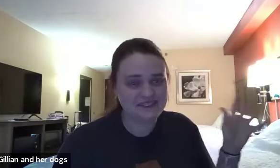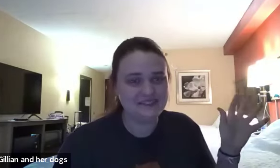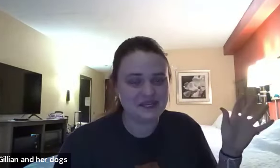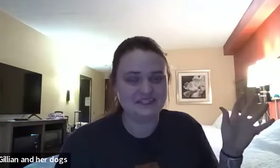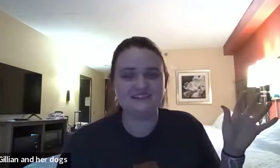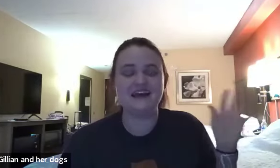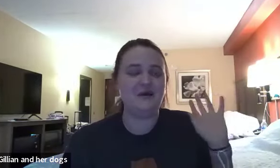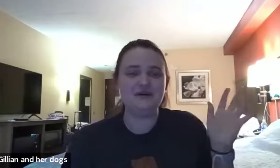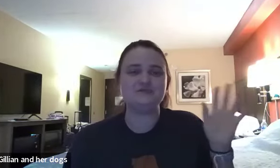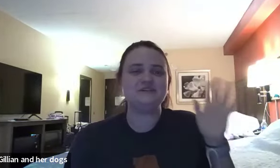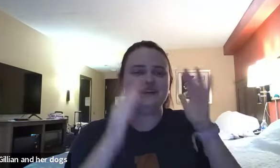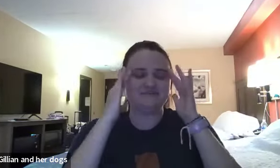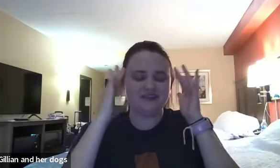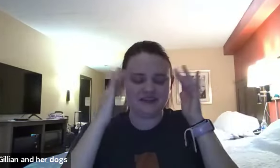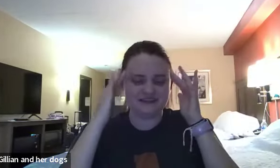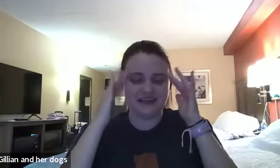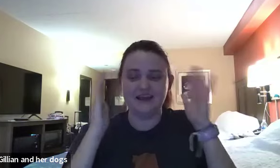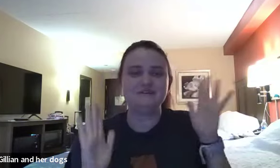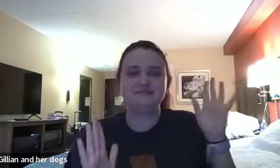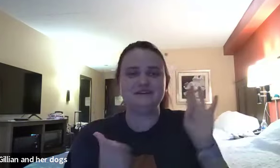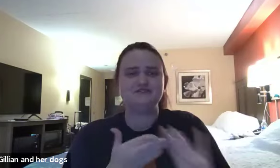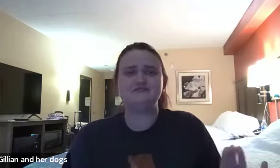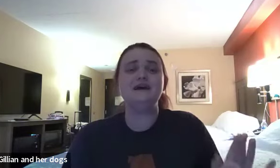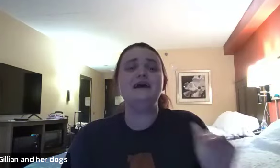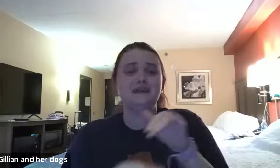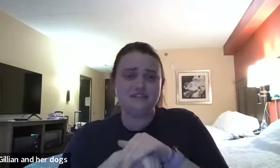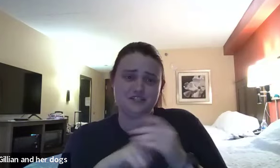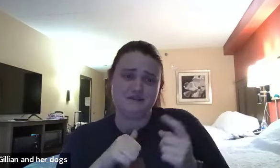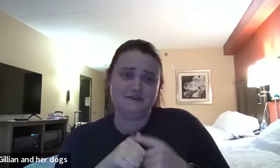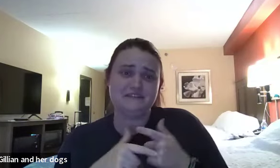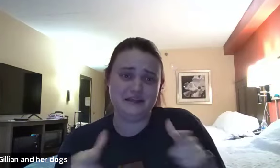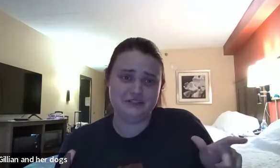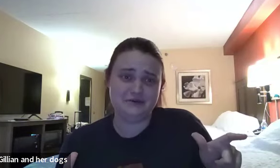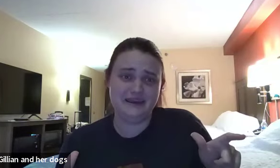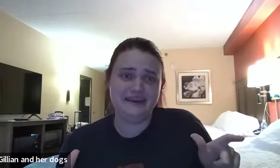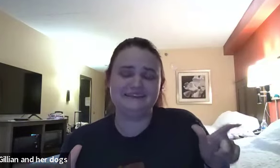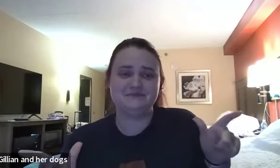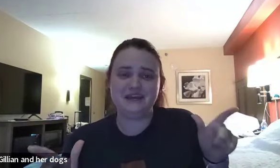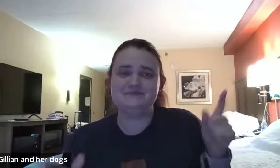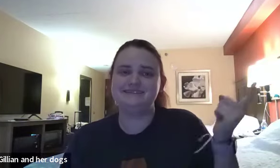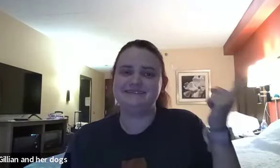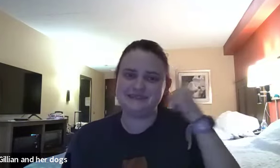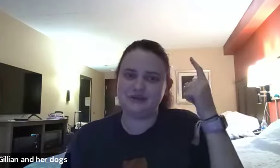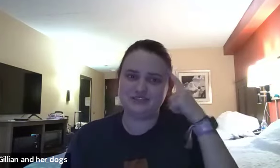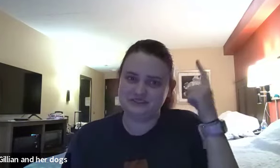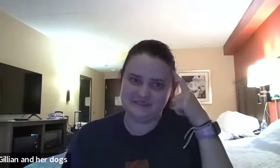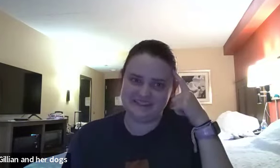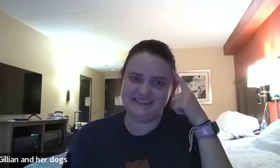to the best of us. I always will be like, because I always put my excuses. English is my first language. Okay, sometimes this brain short circuits